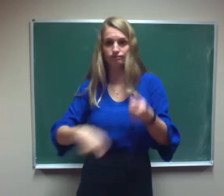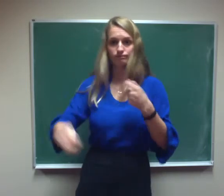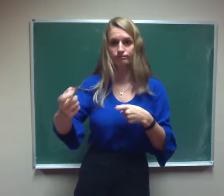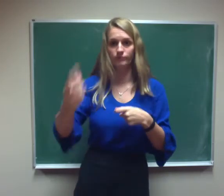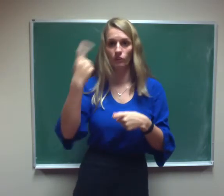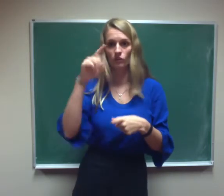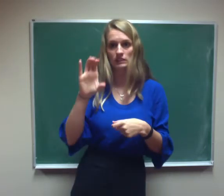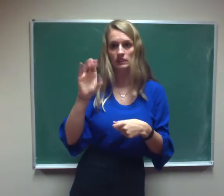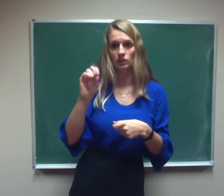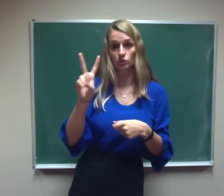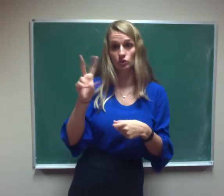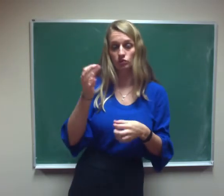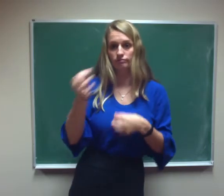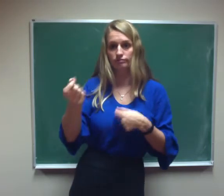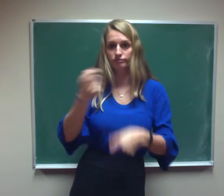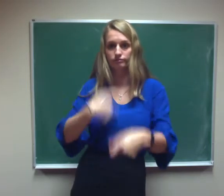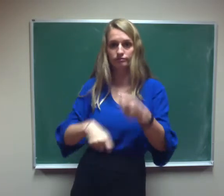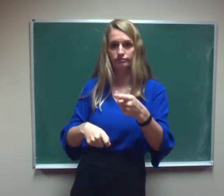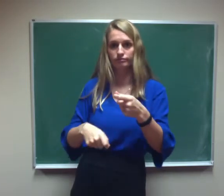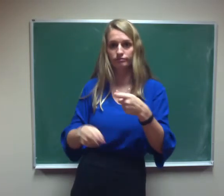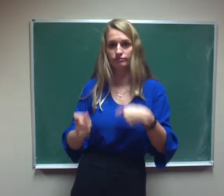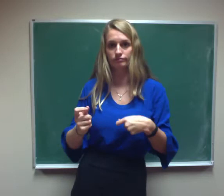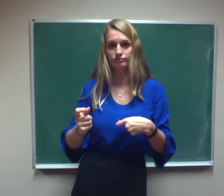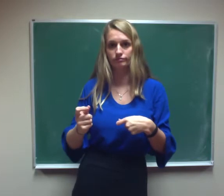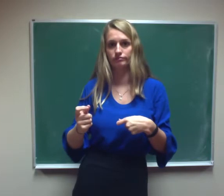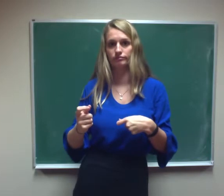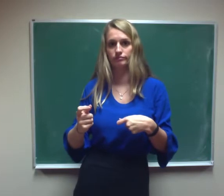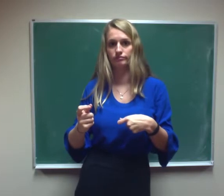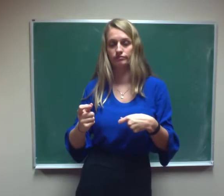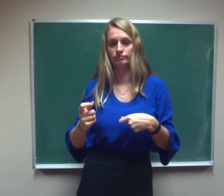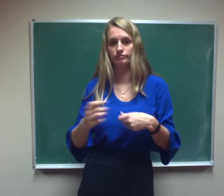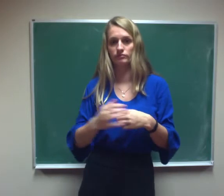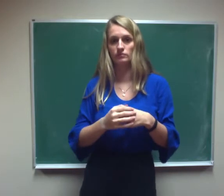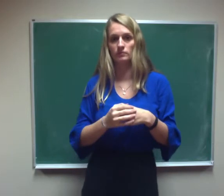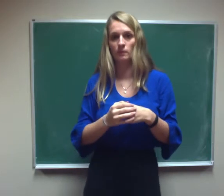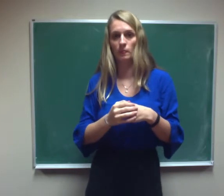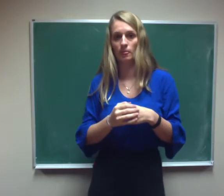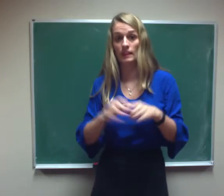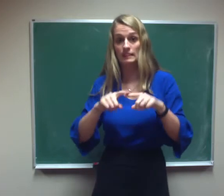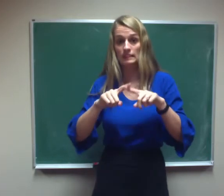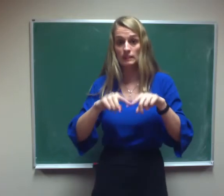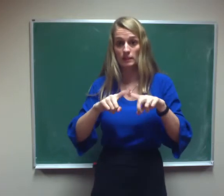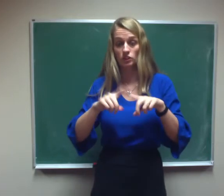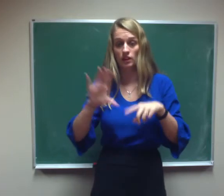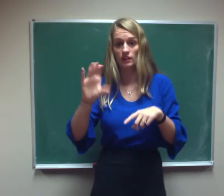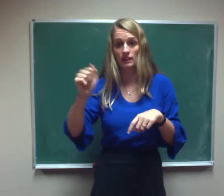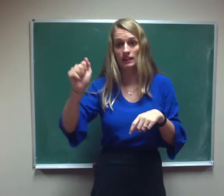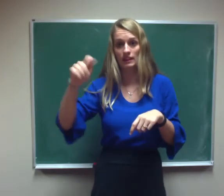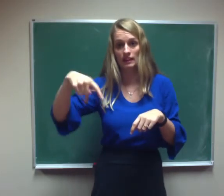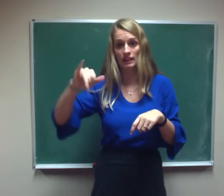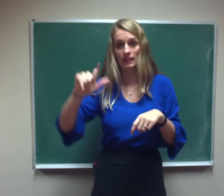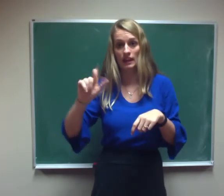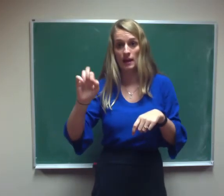rely on small tubes that things move easily into and that things move easily out of. So there are many different